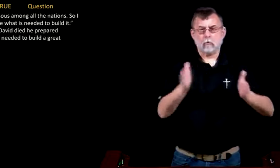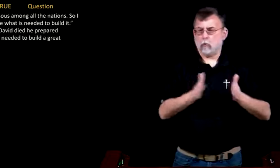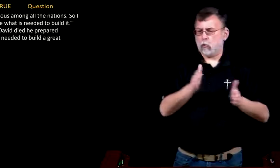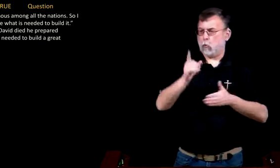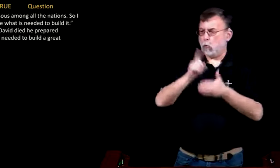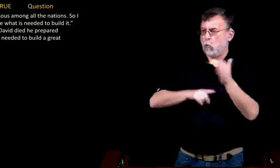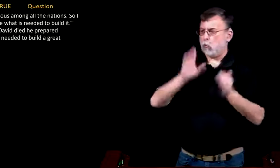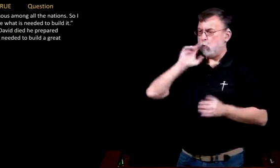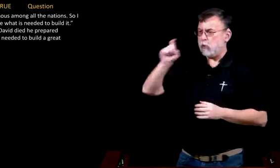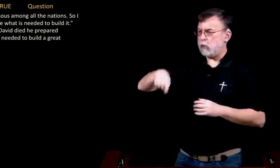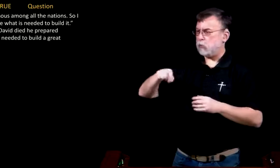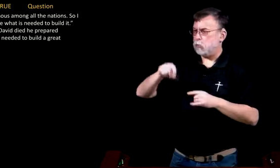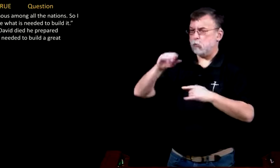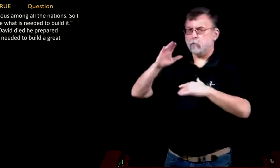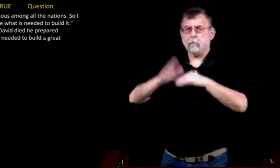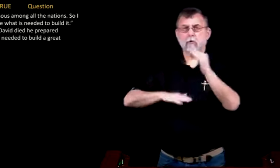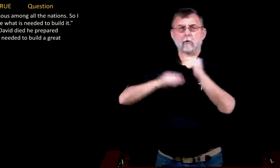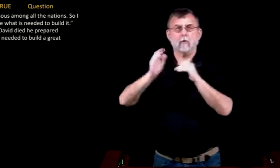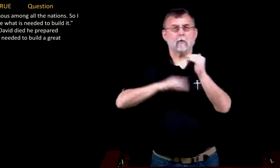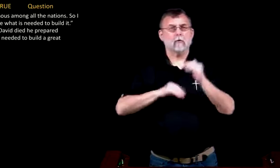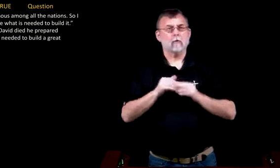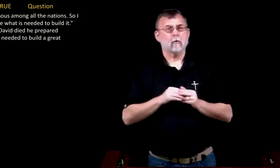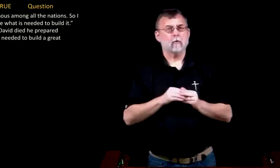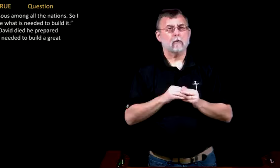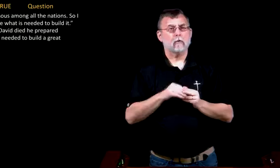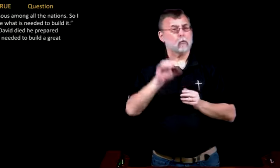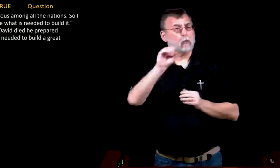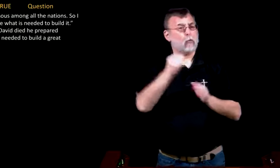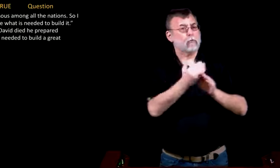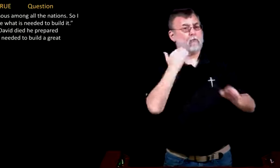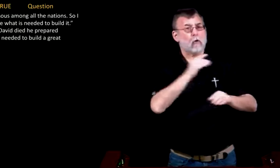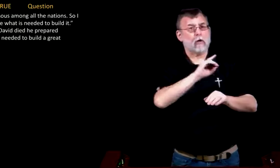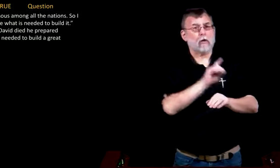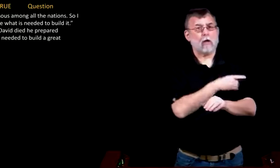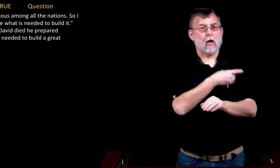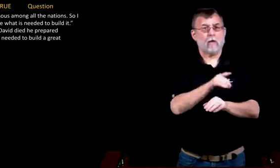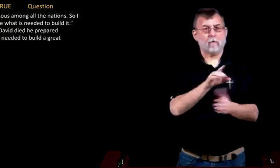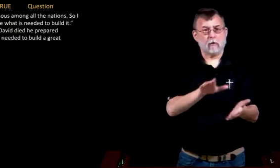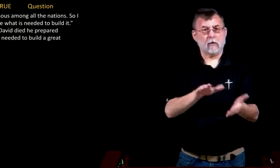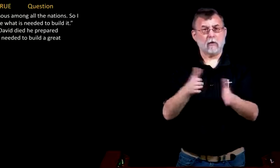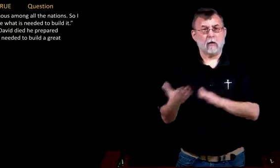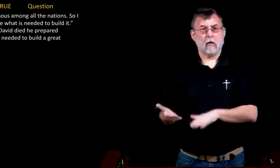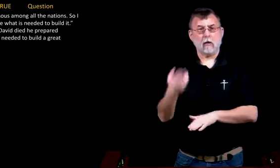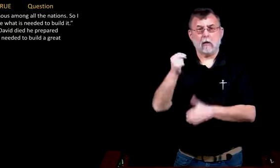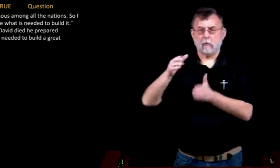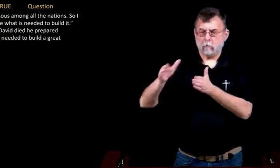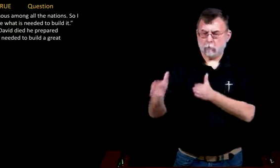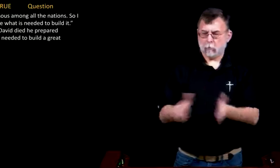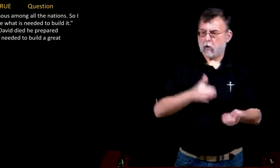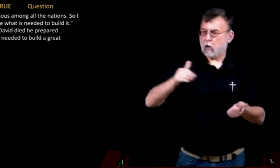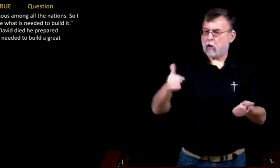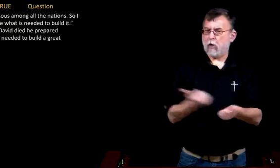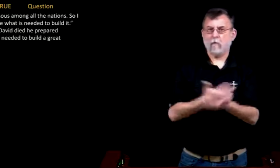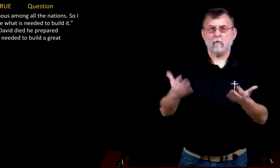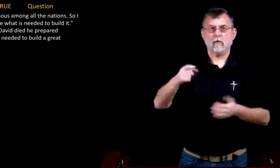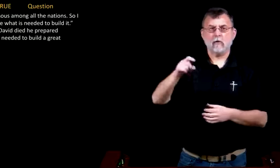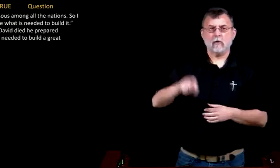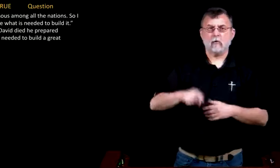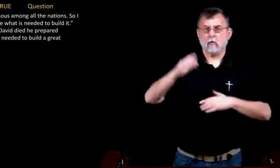prepare what is needed to build it." So before David died, he prepared